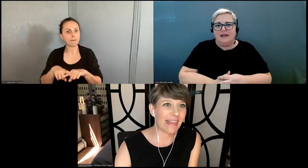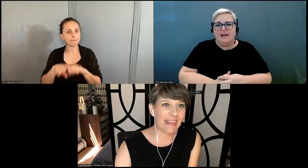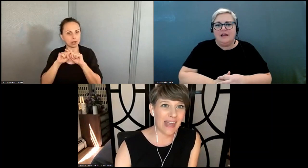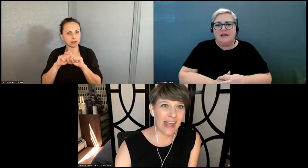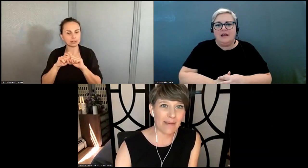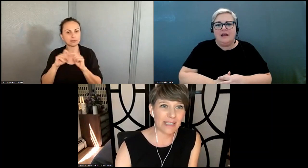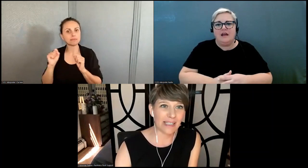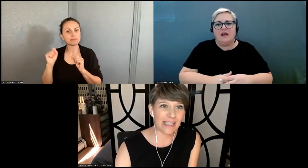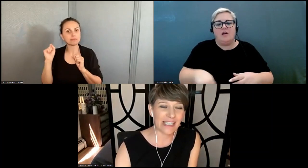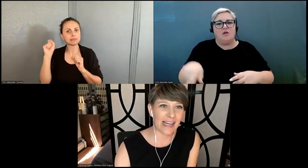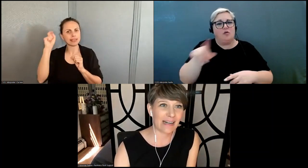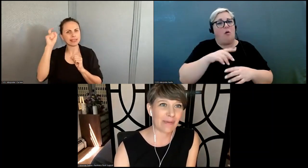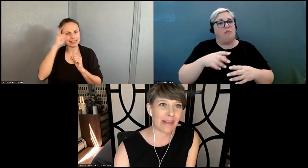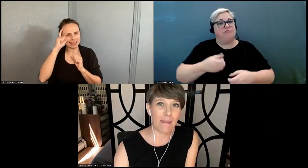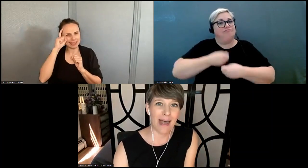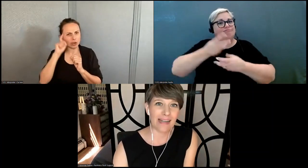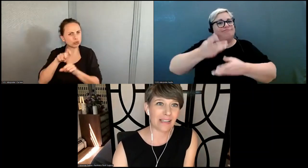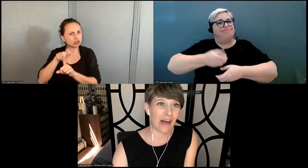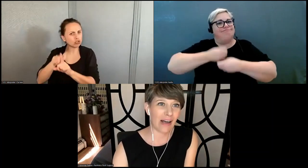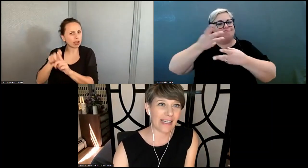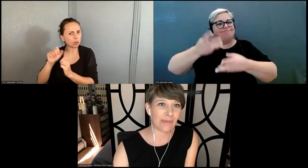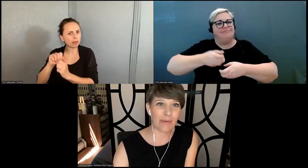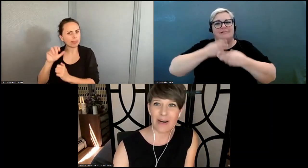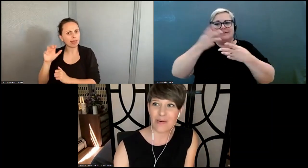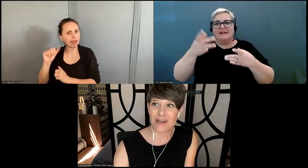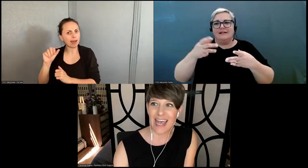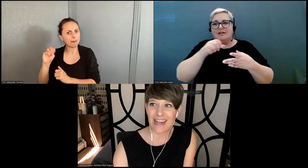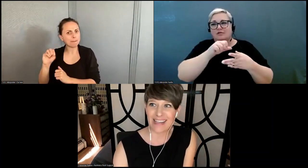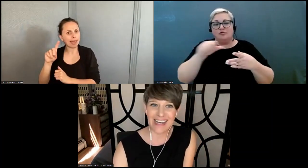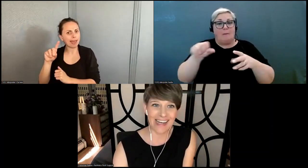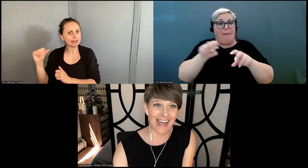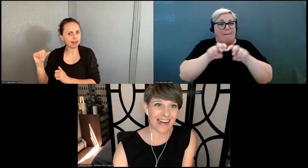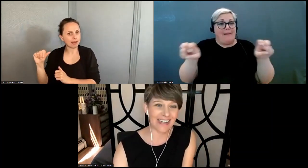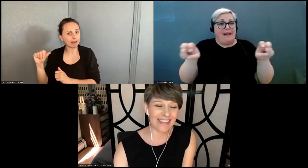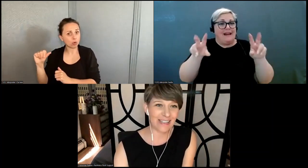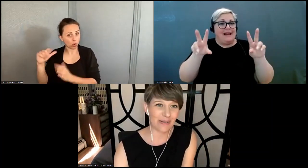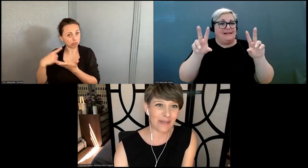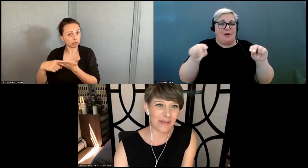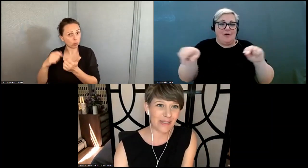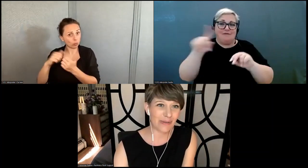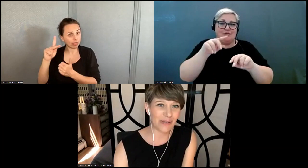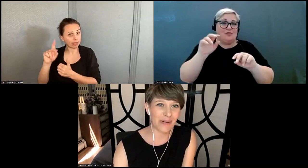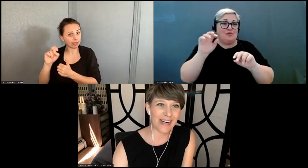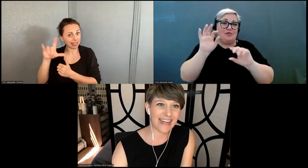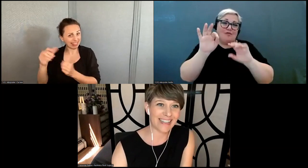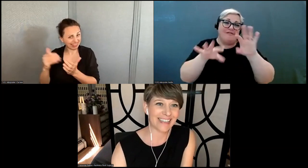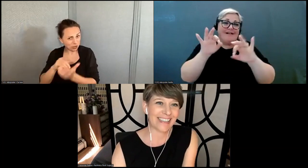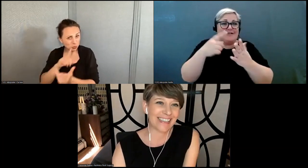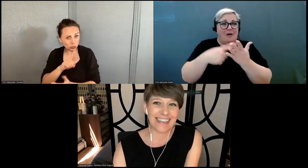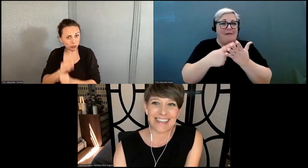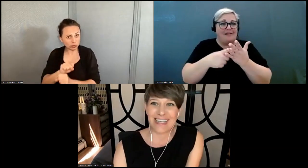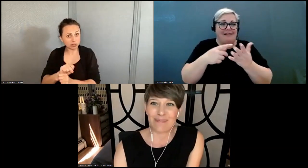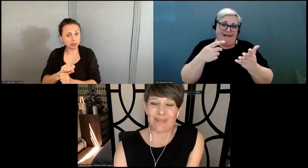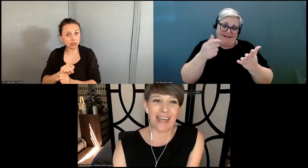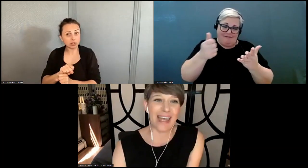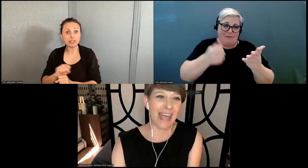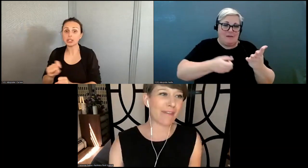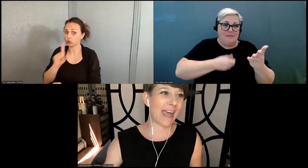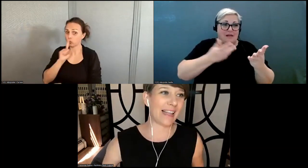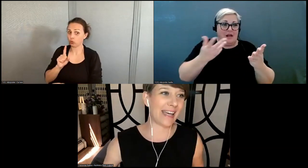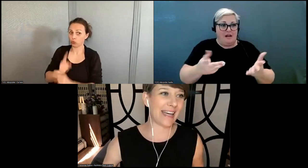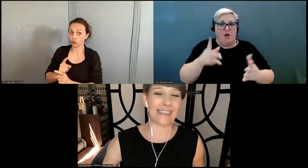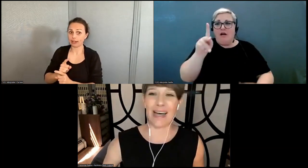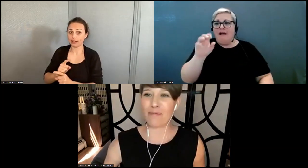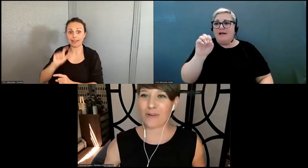and I think I'm just going to check in with Amanda Lockridge. We want to go to Kelly again. Is that true? True story? That's true.